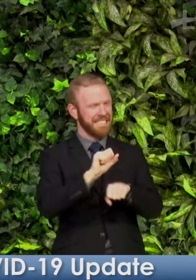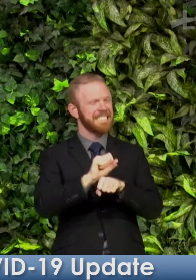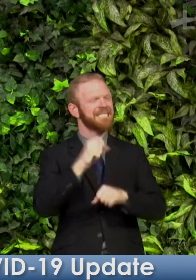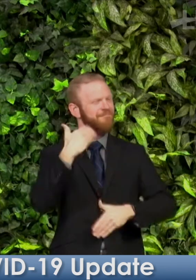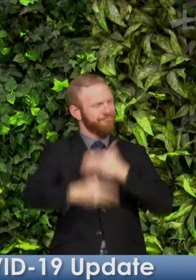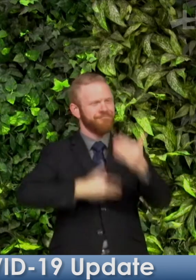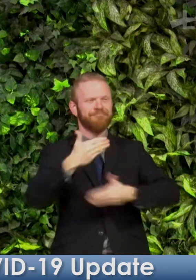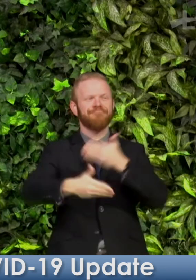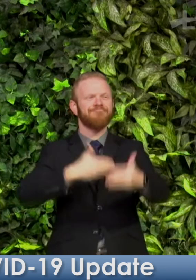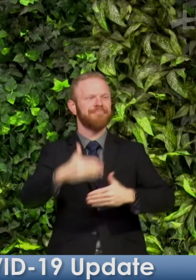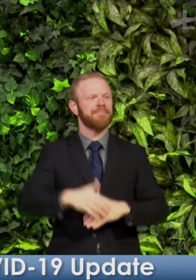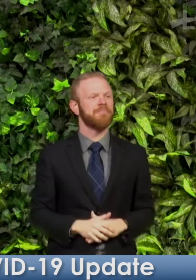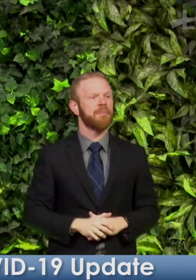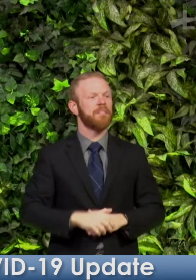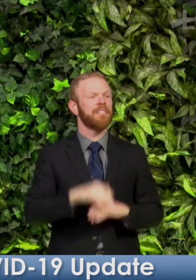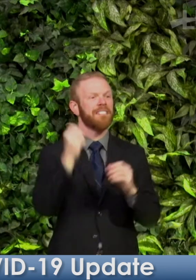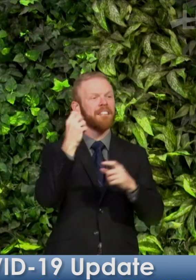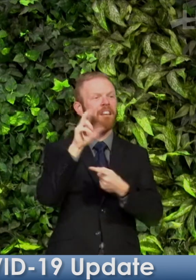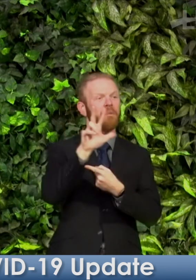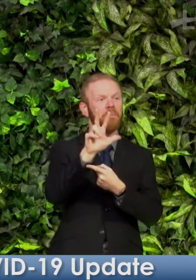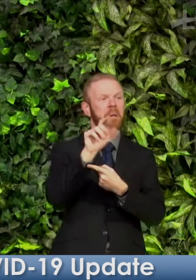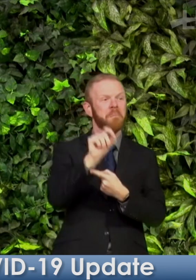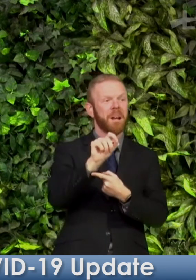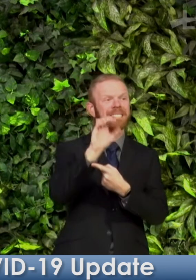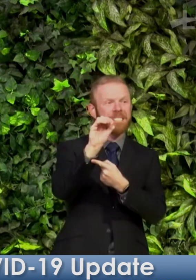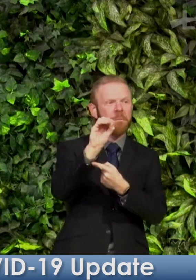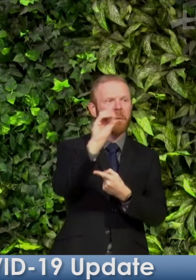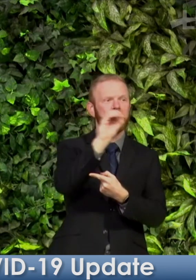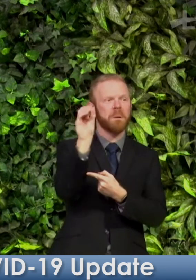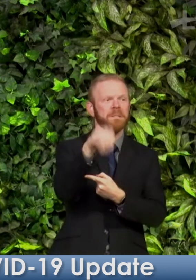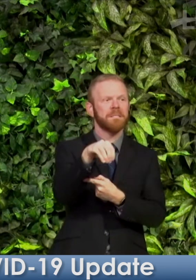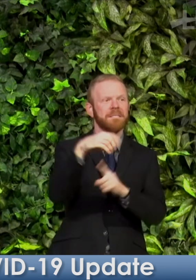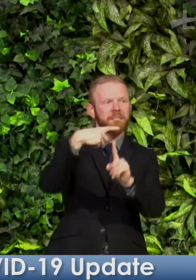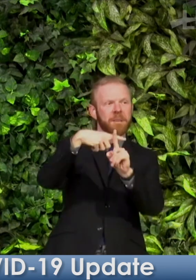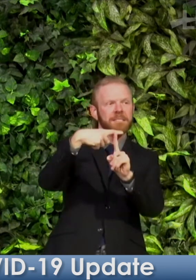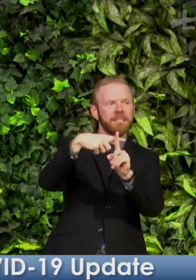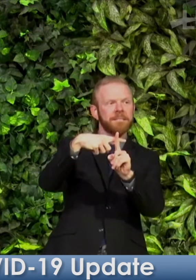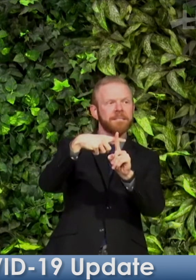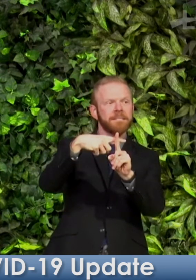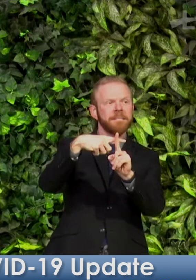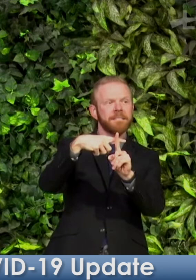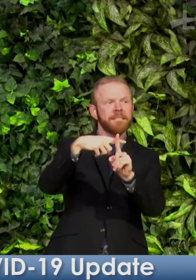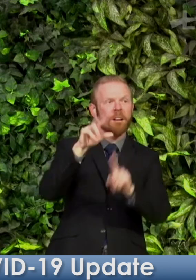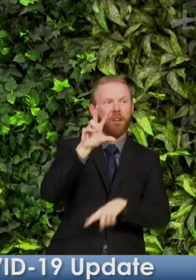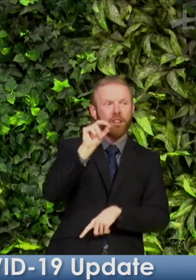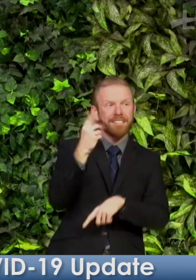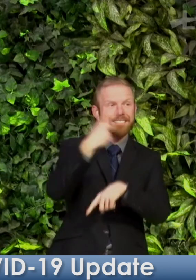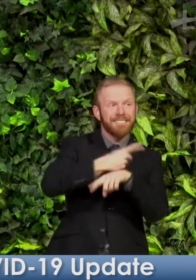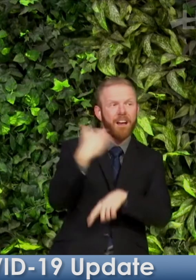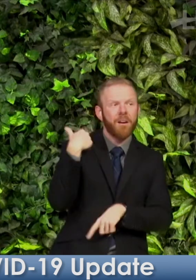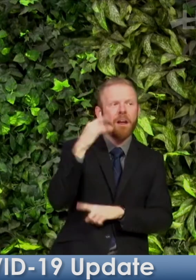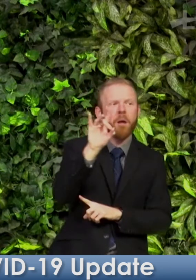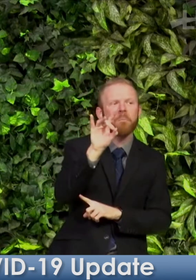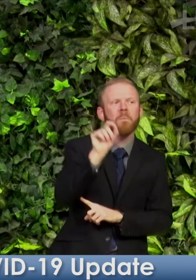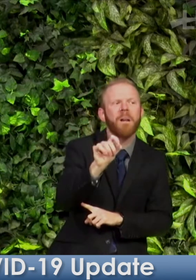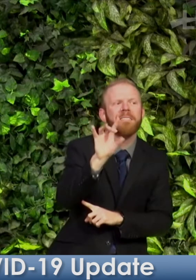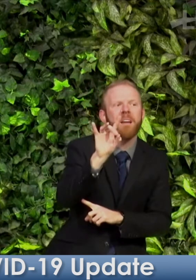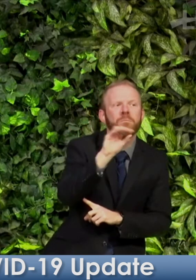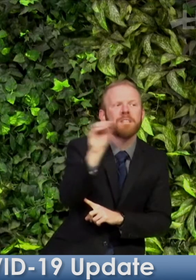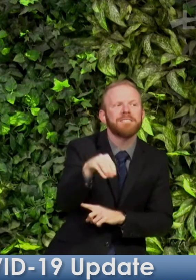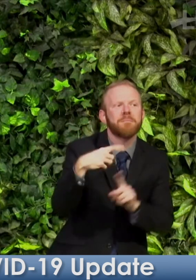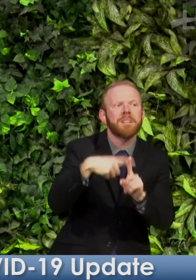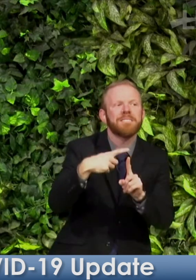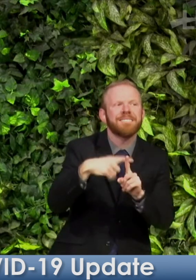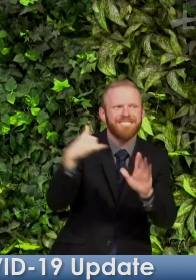3.0% positivity rate today. Just consider 30 days ago, it was 8.9%, 3% today. It's